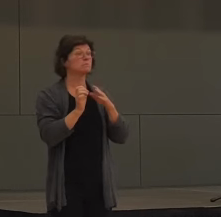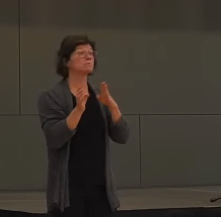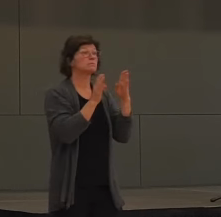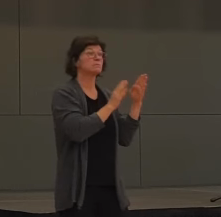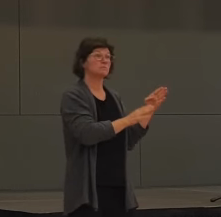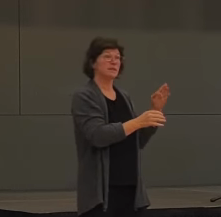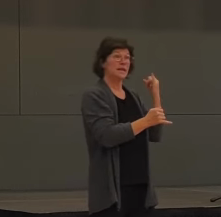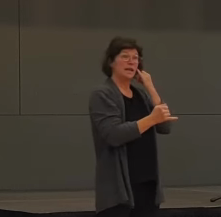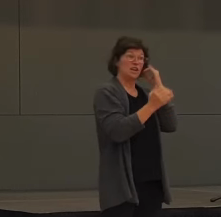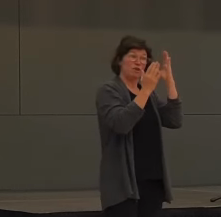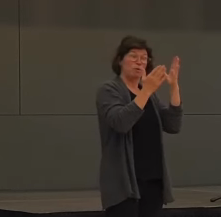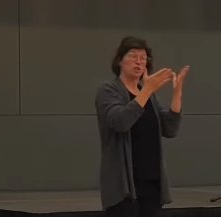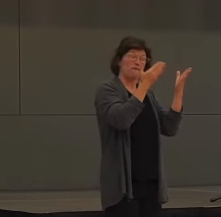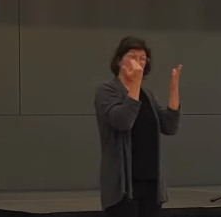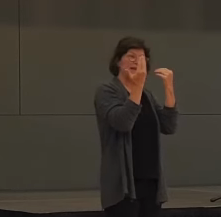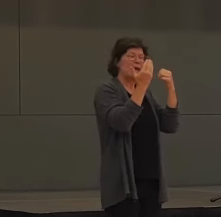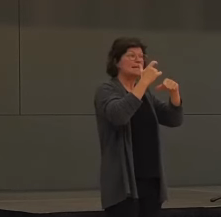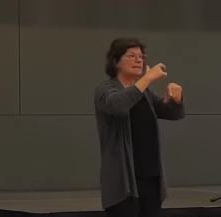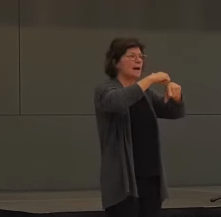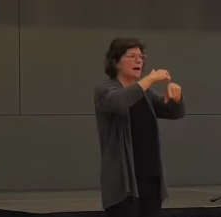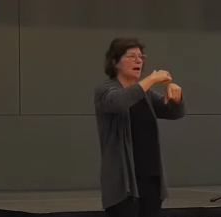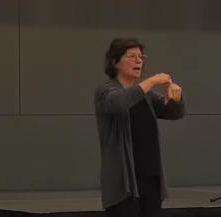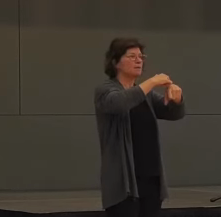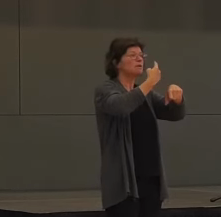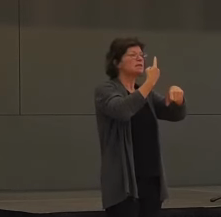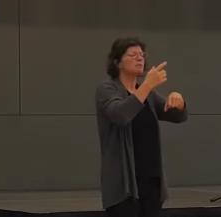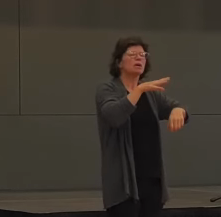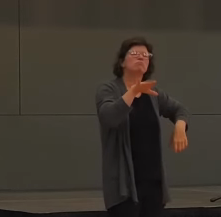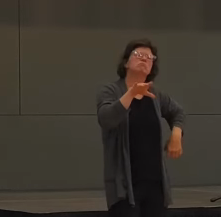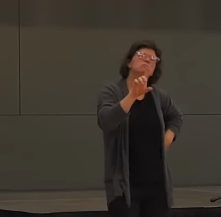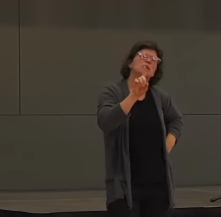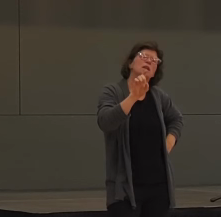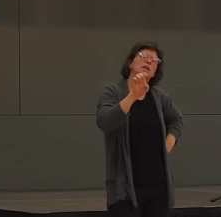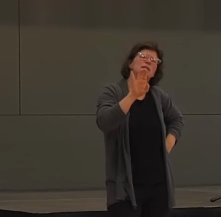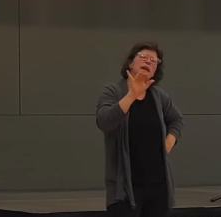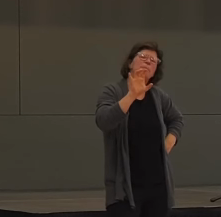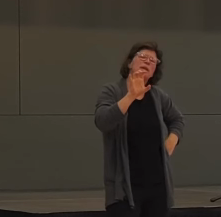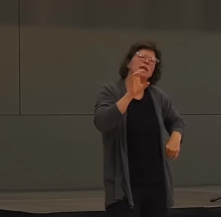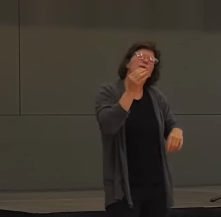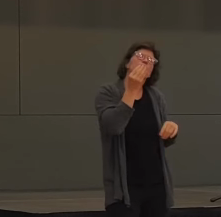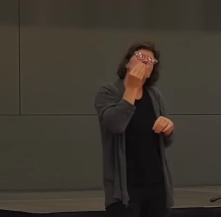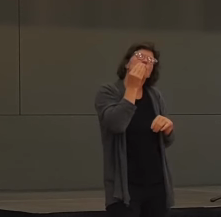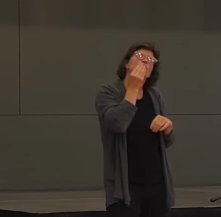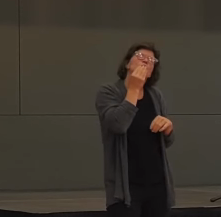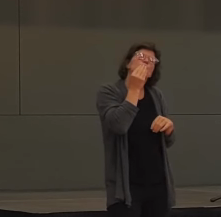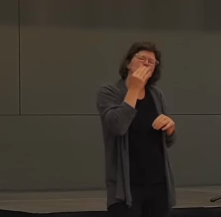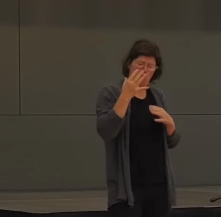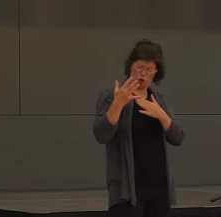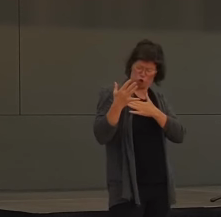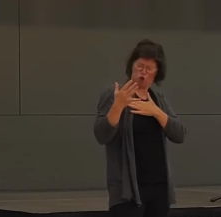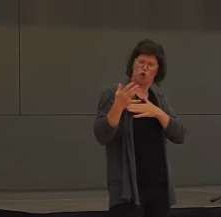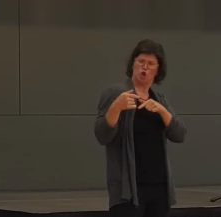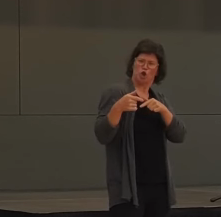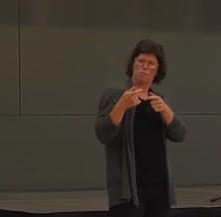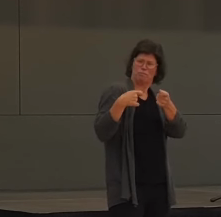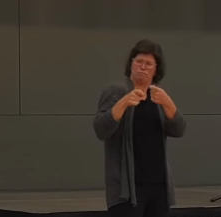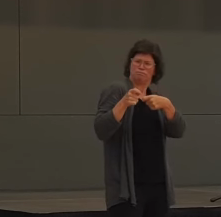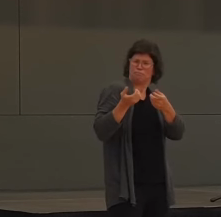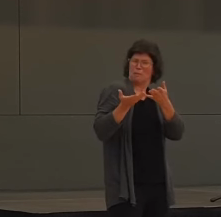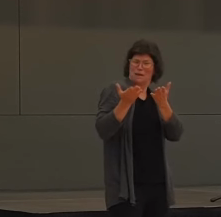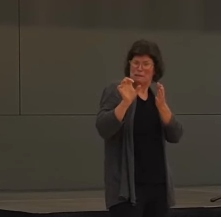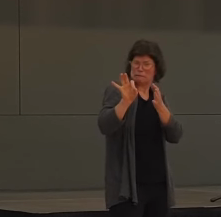passage of time. So if someone says to me, "Debbie, you've got some food on your shirt. You might want to change that